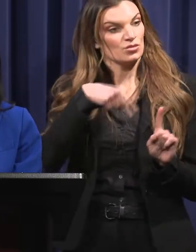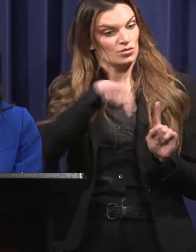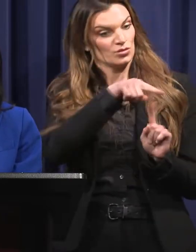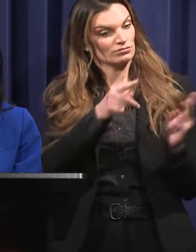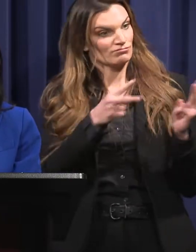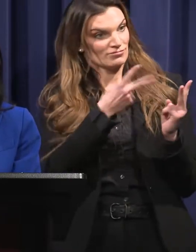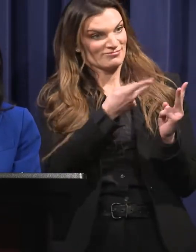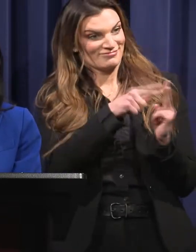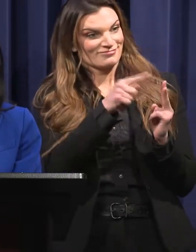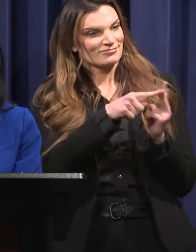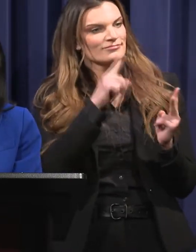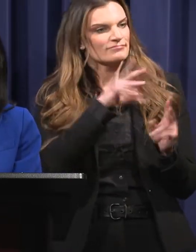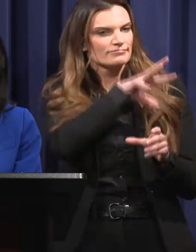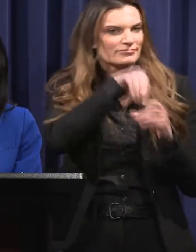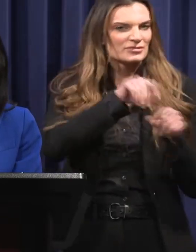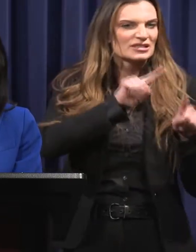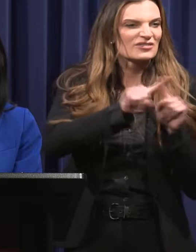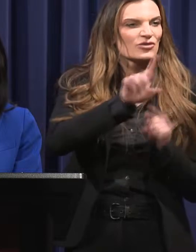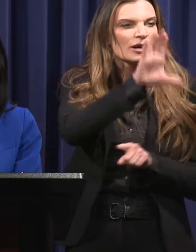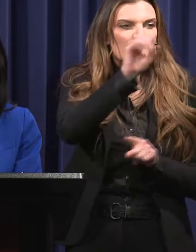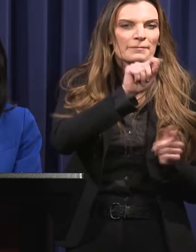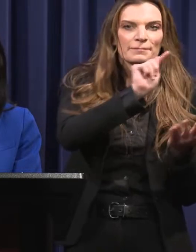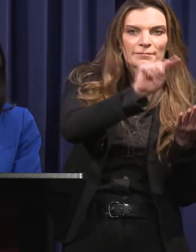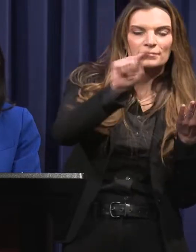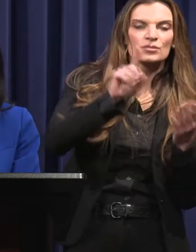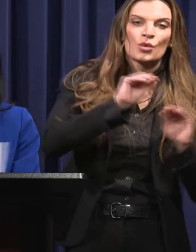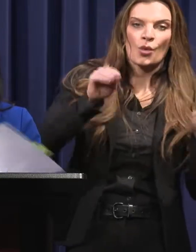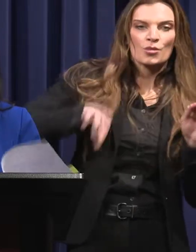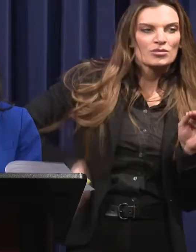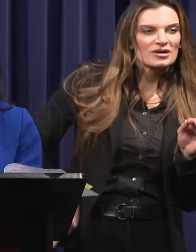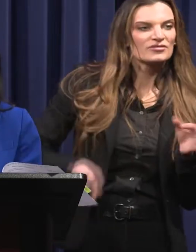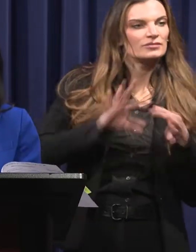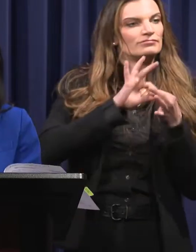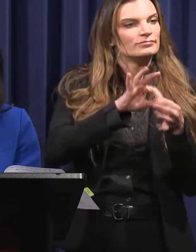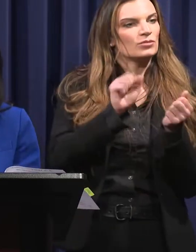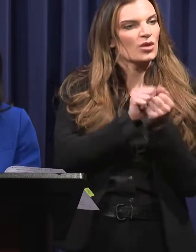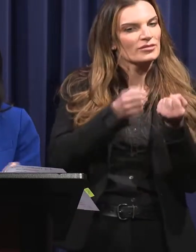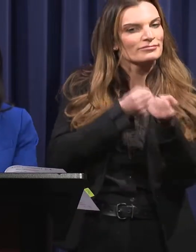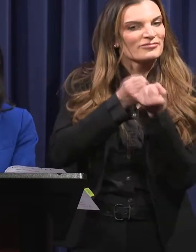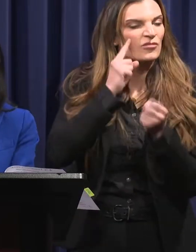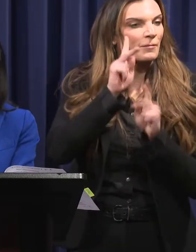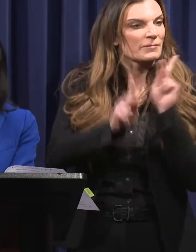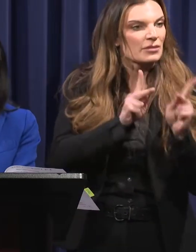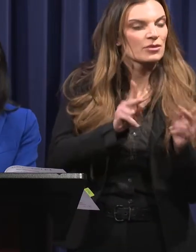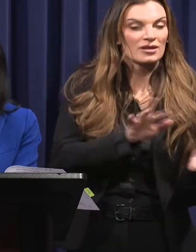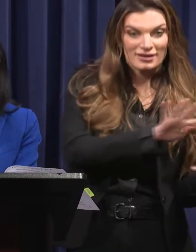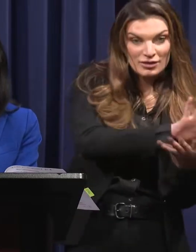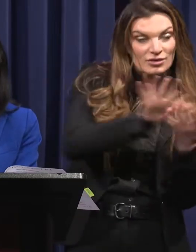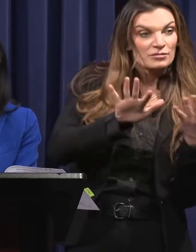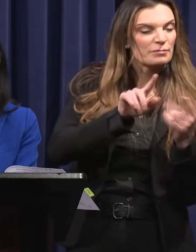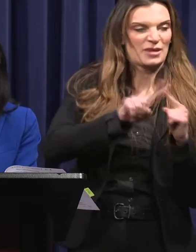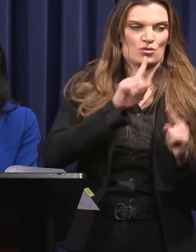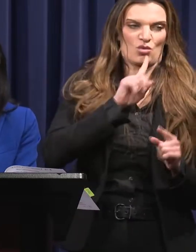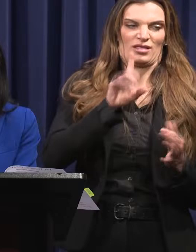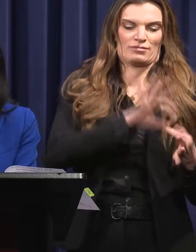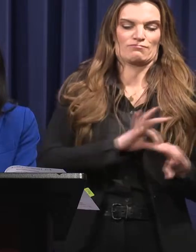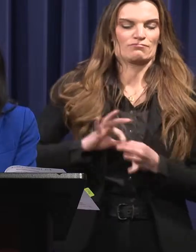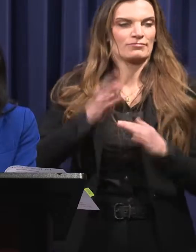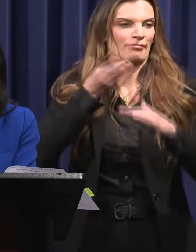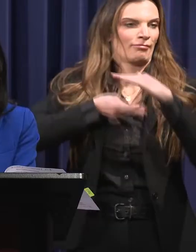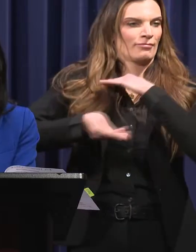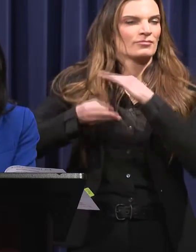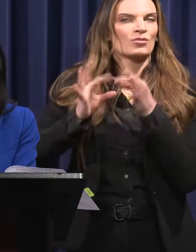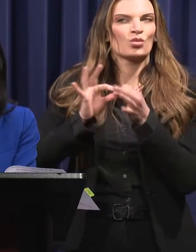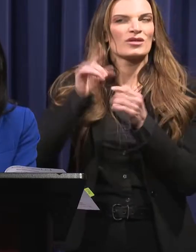well-funded, nonprofit, corporate, and political groups which were tied to the Speaker's political activities. The